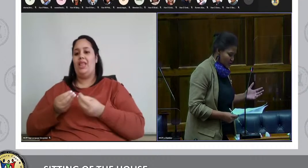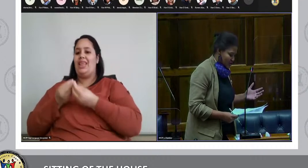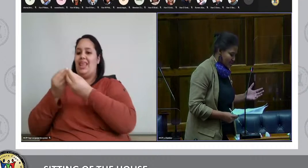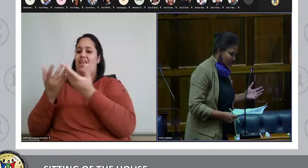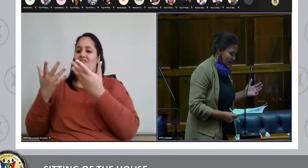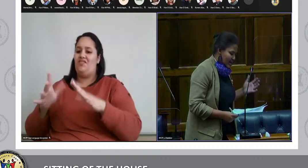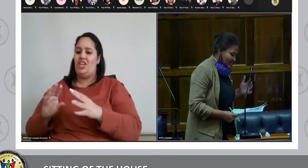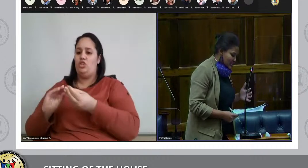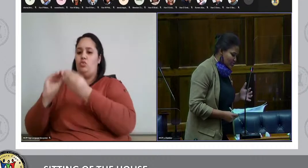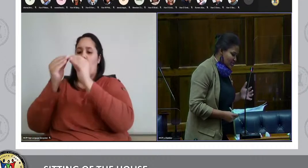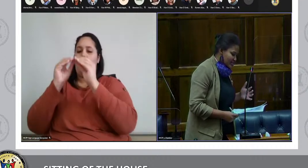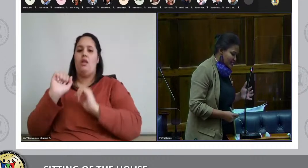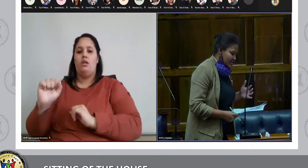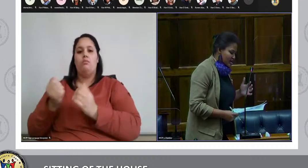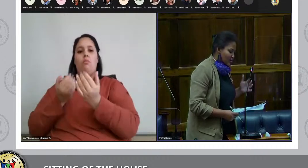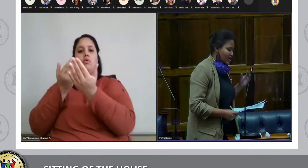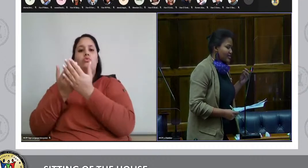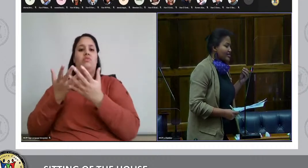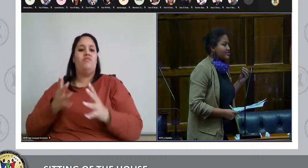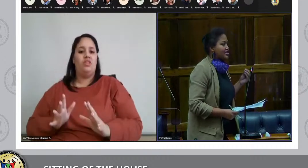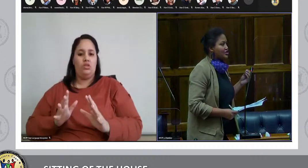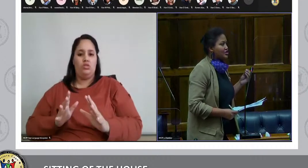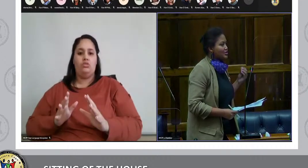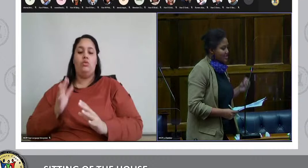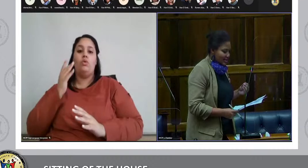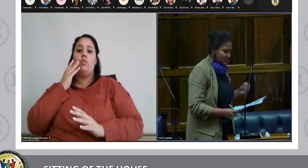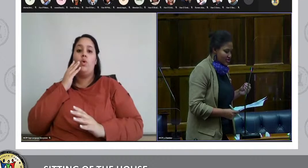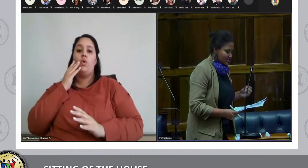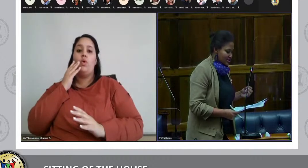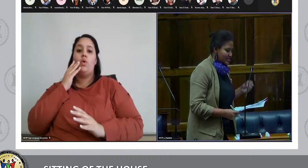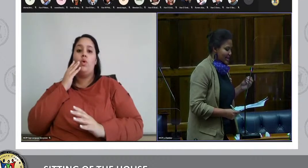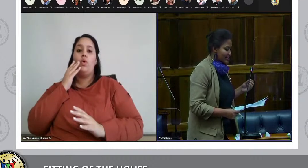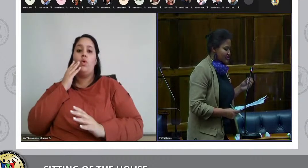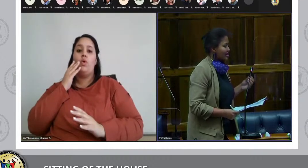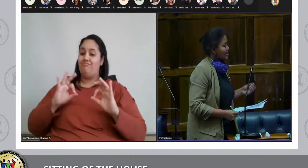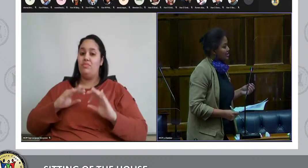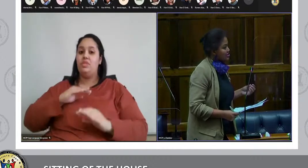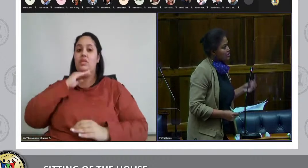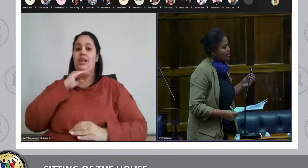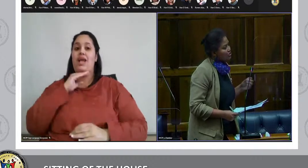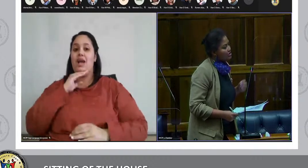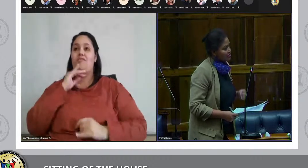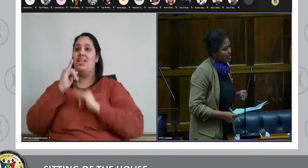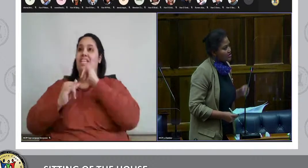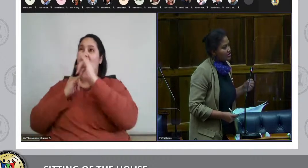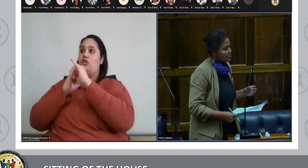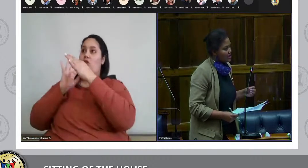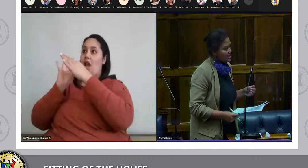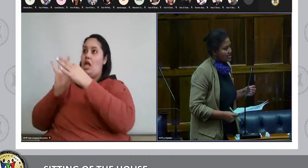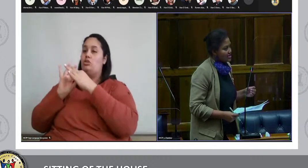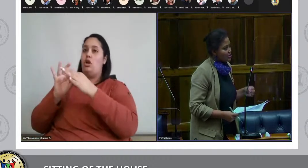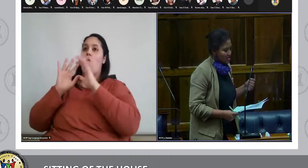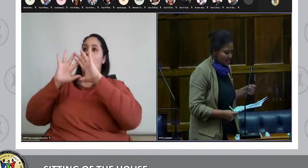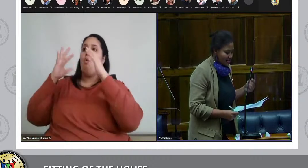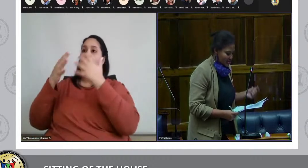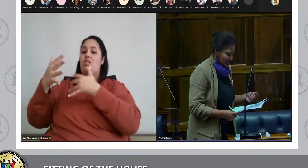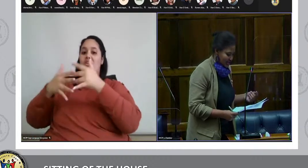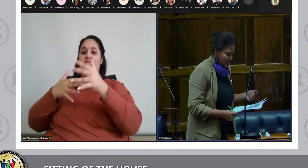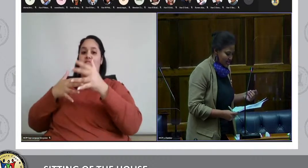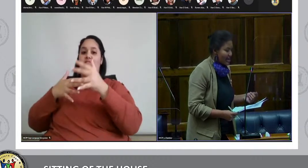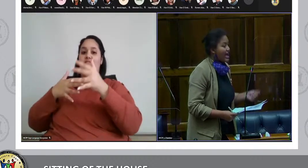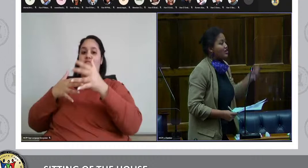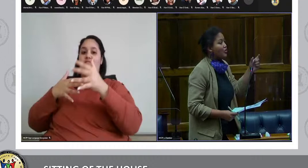he put forward. And Speaker, when there's no substantial international relations or global affairs competencies within